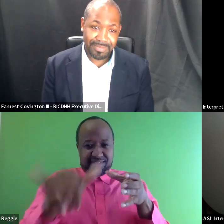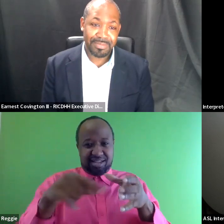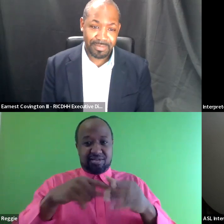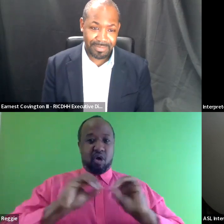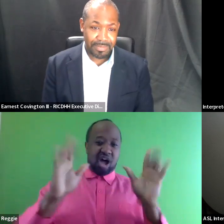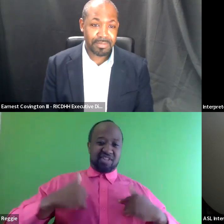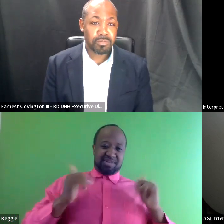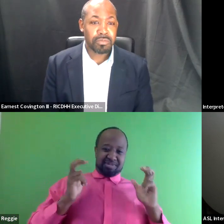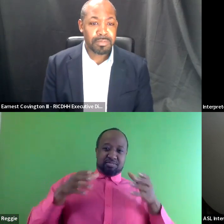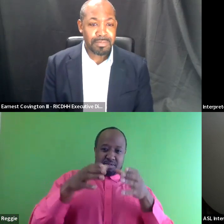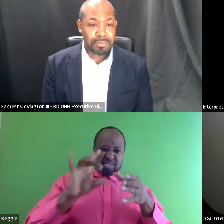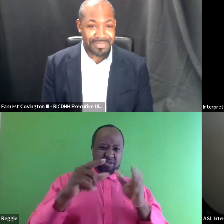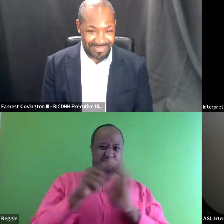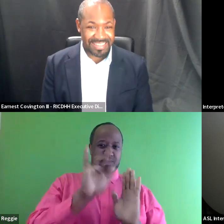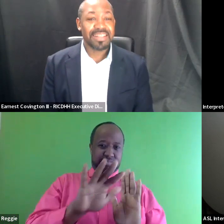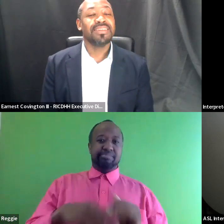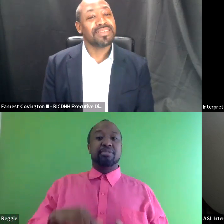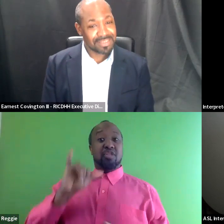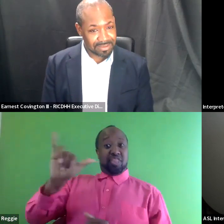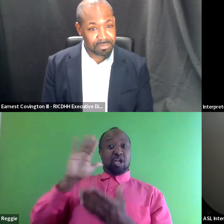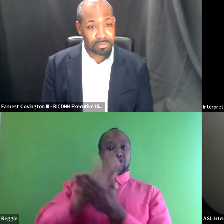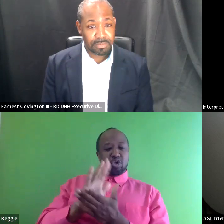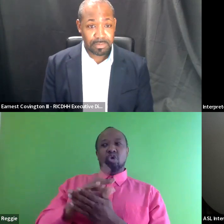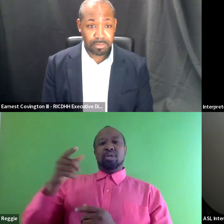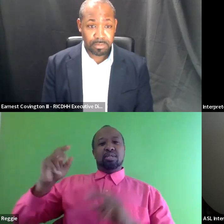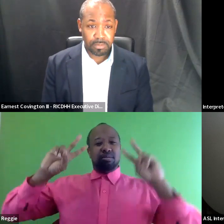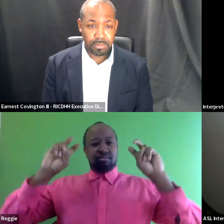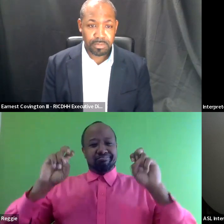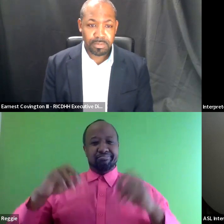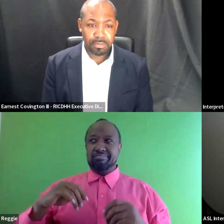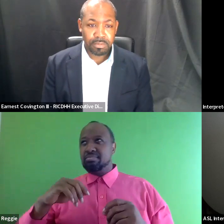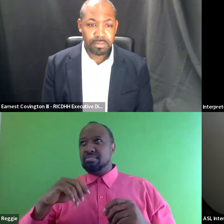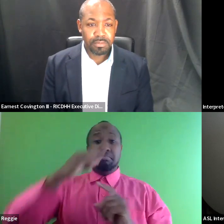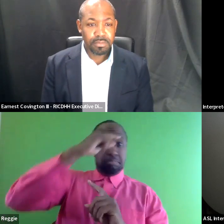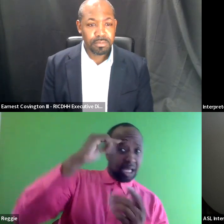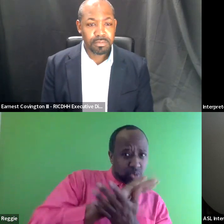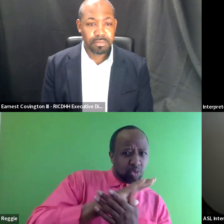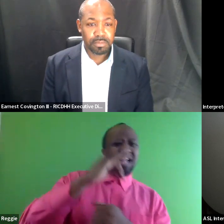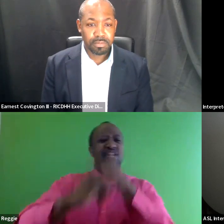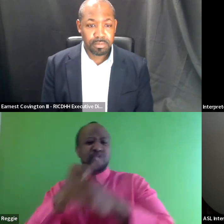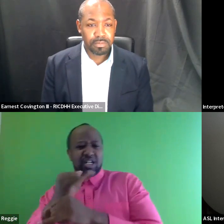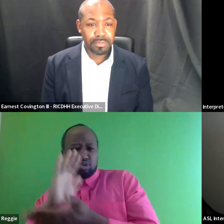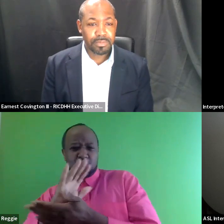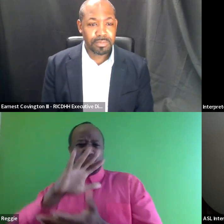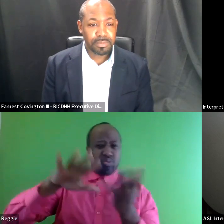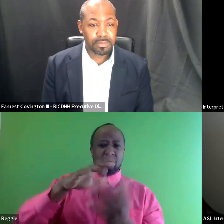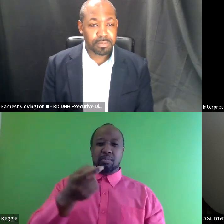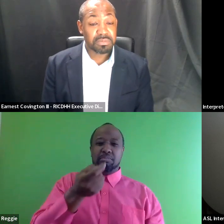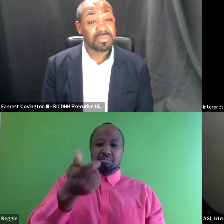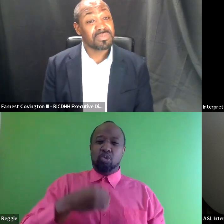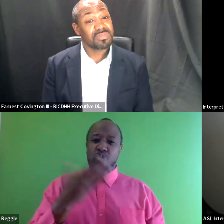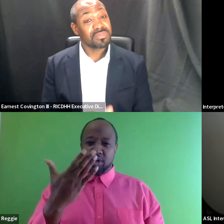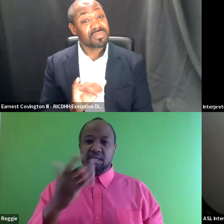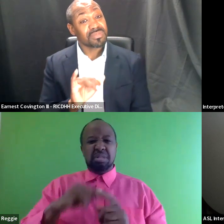grade and up. And my team was 8th grade and up, but we were put into sort of groups. That particular school that I attended,